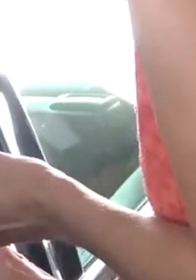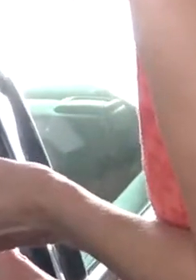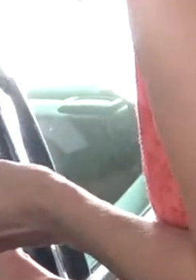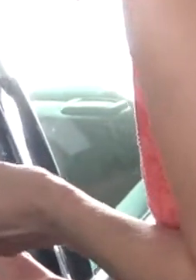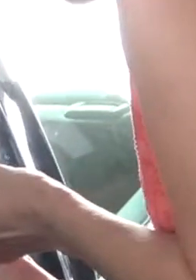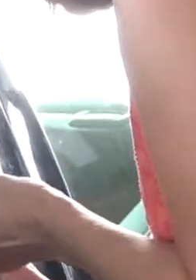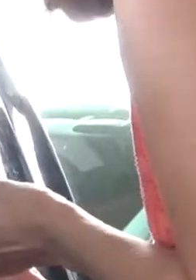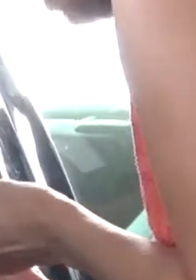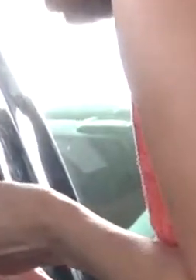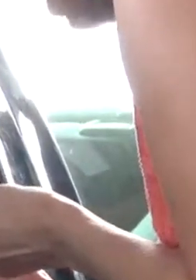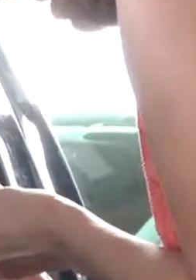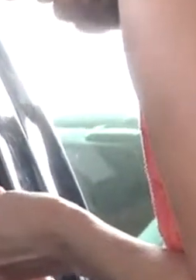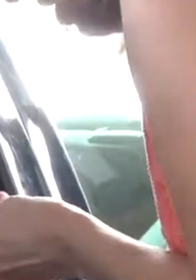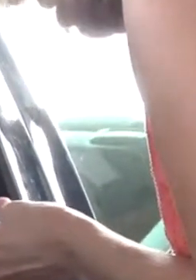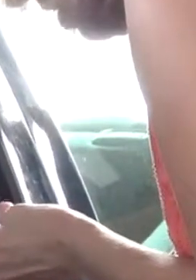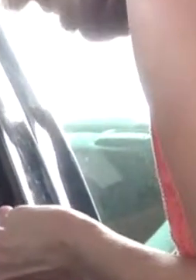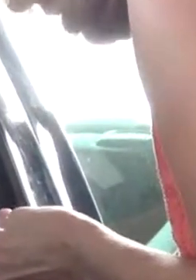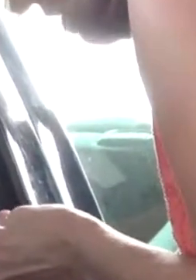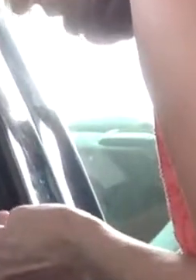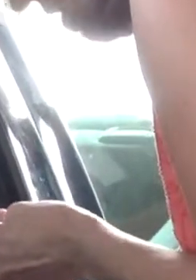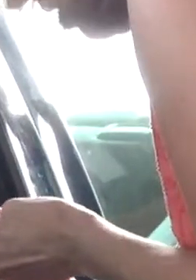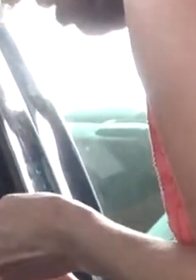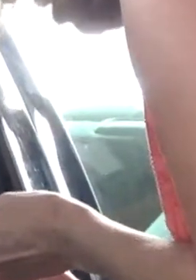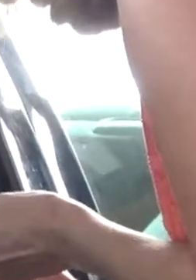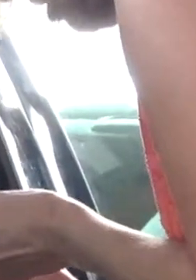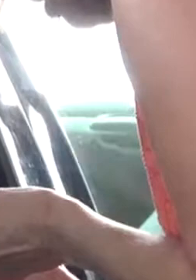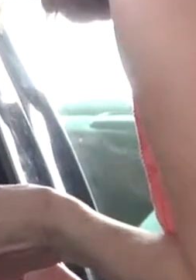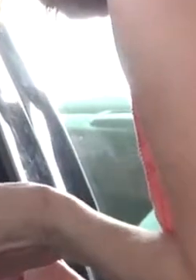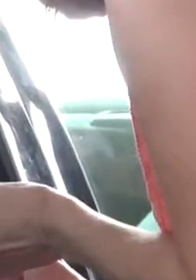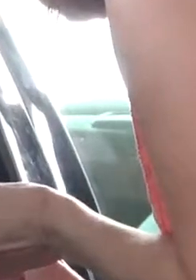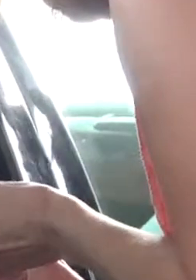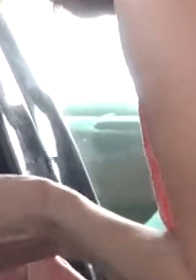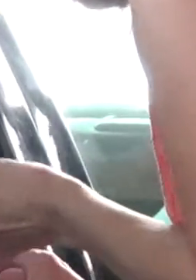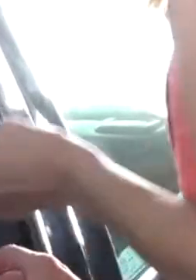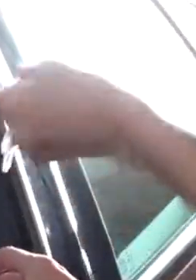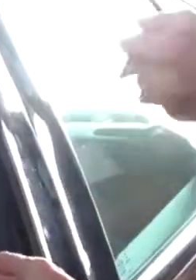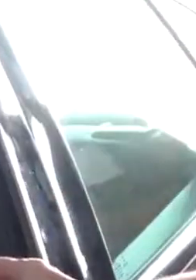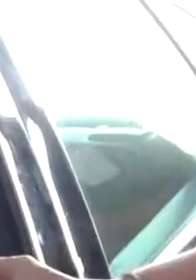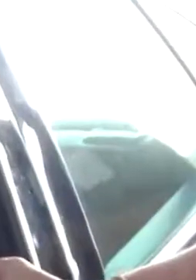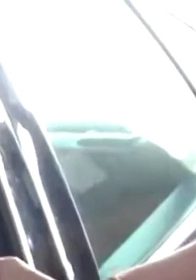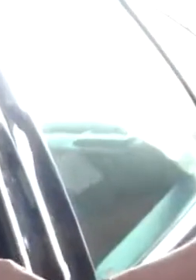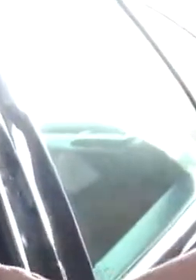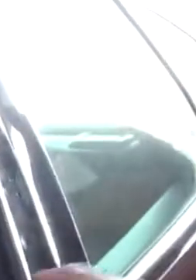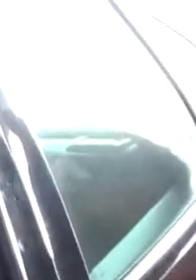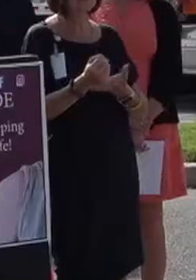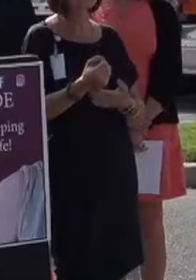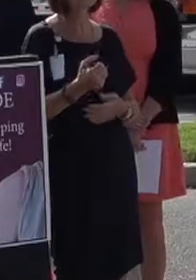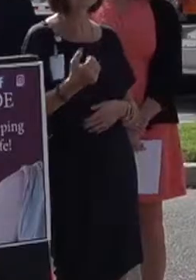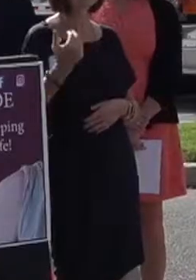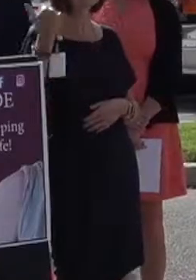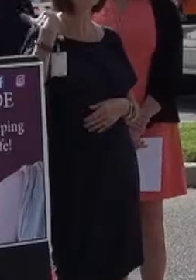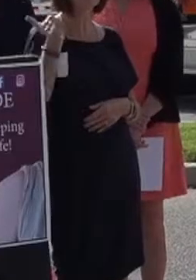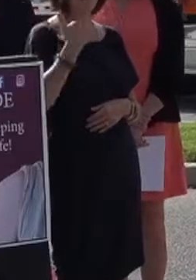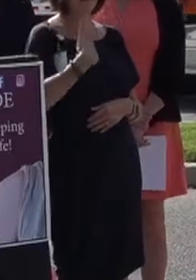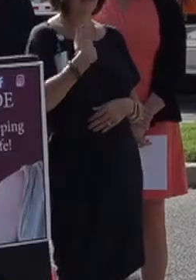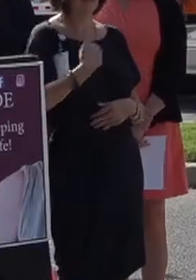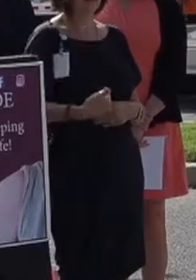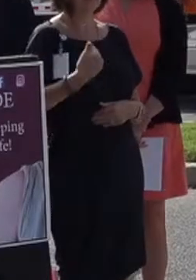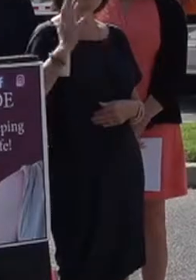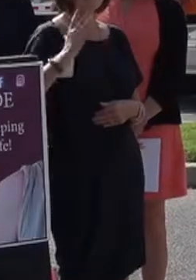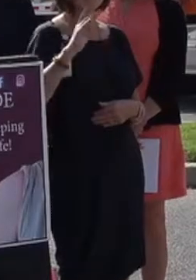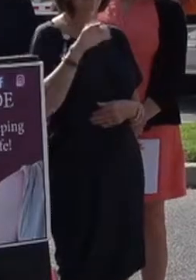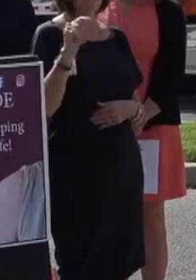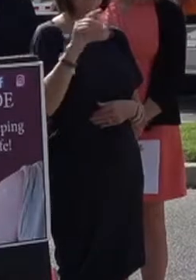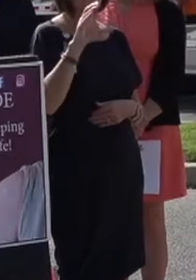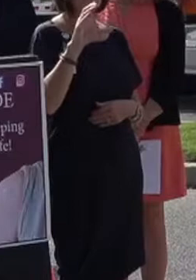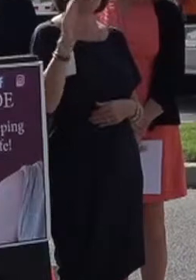locations. And you have to have a vaccination every year. The flu changes. When I was Lieutenant Governor at Bethany, one